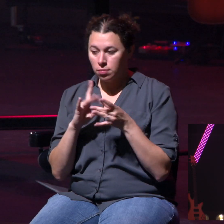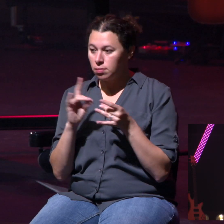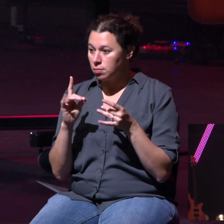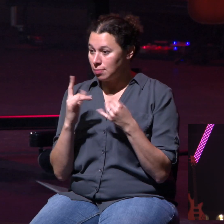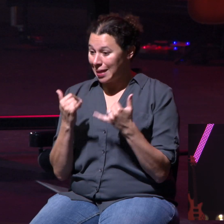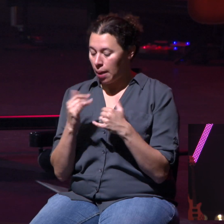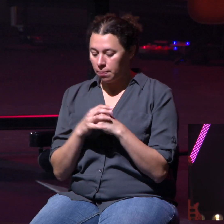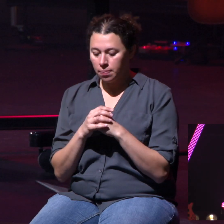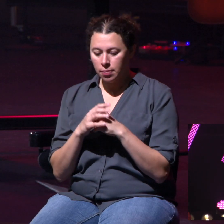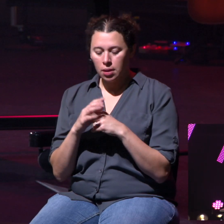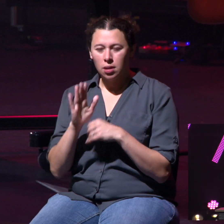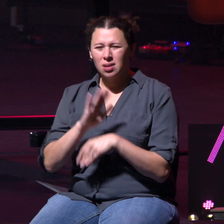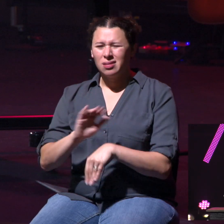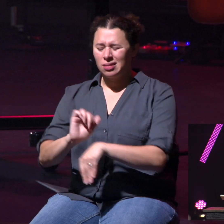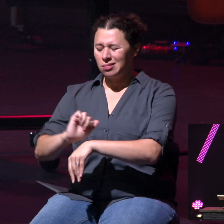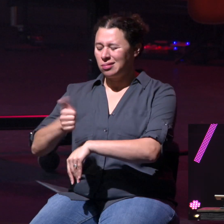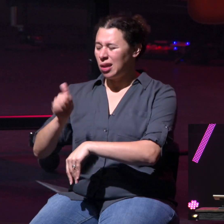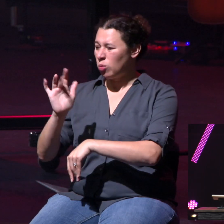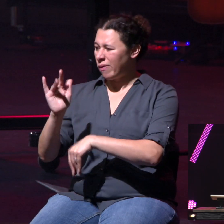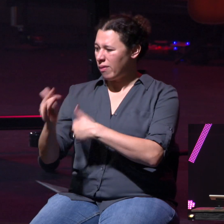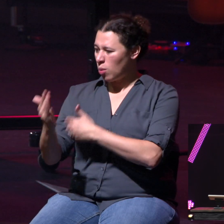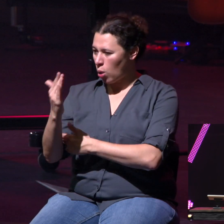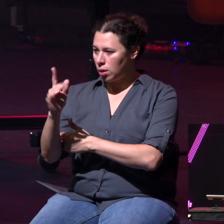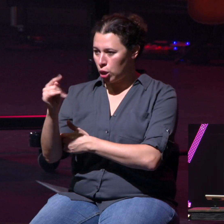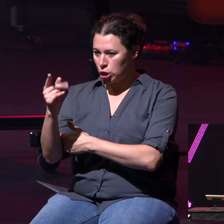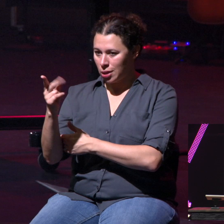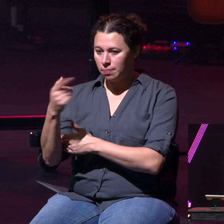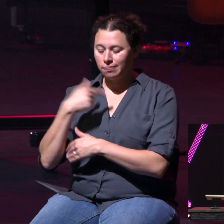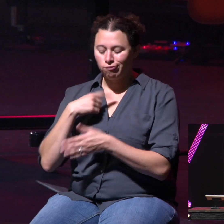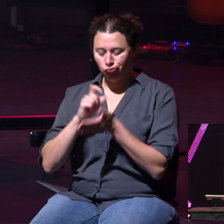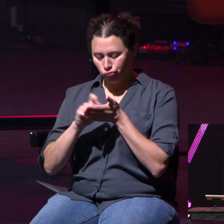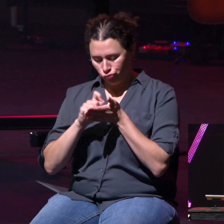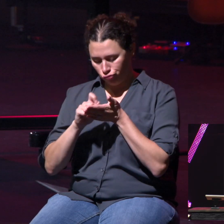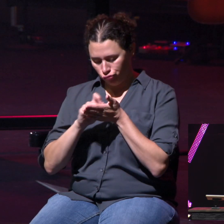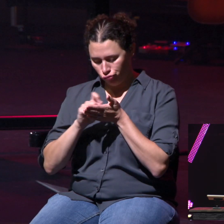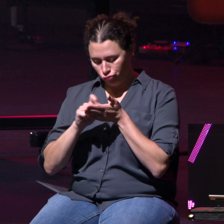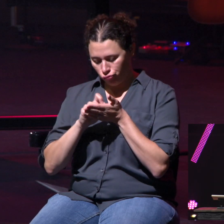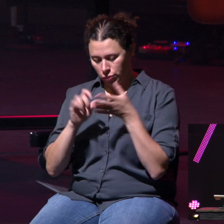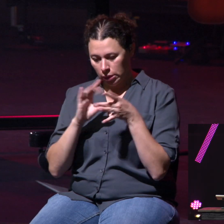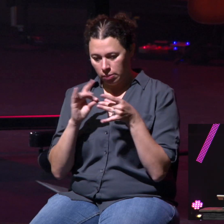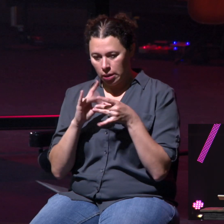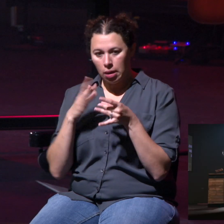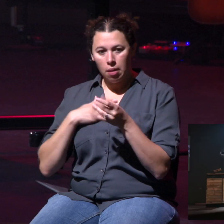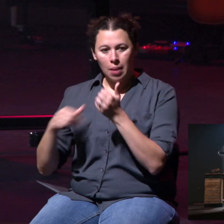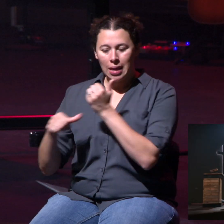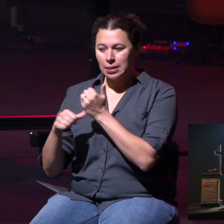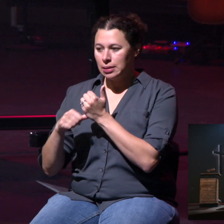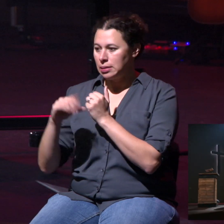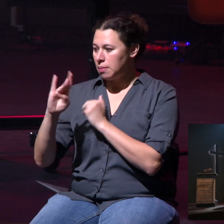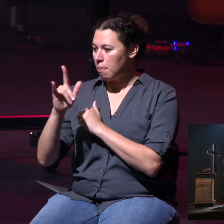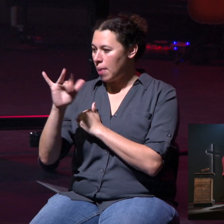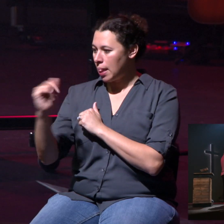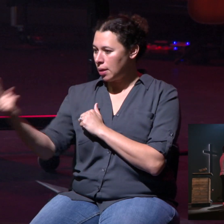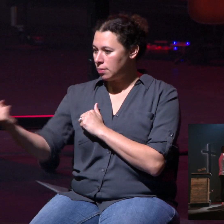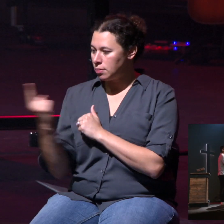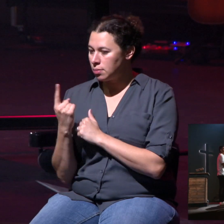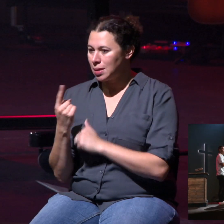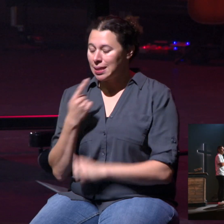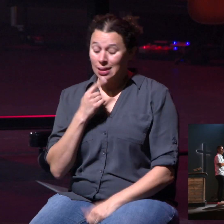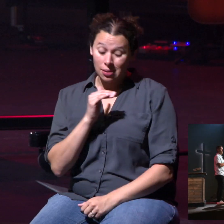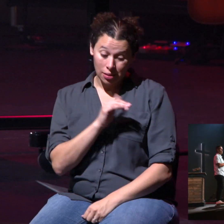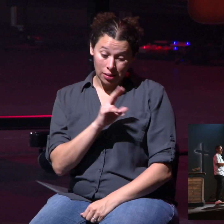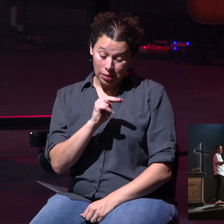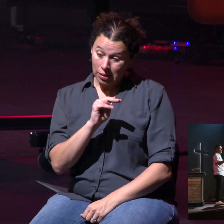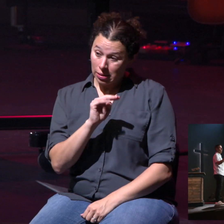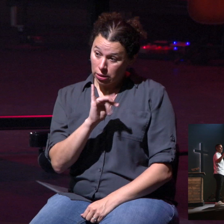about 10:25 in the morning on Thursday, and I'm writing the message, and my assistant Bailey comes in, and she says, Nikomas, I know you have a